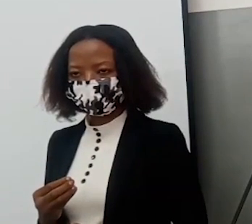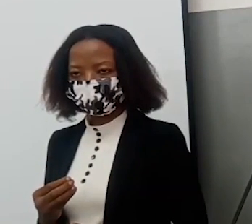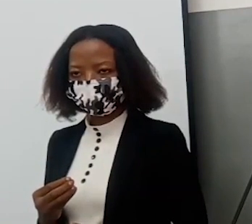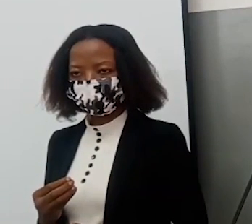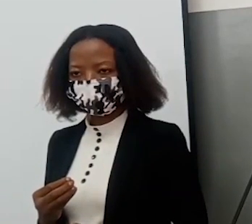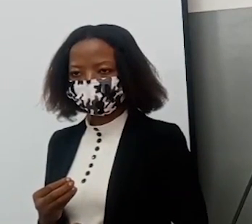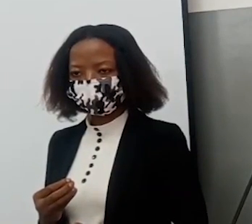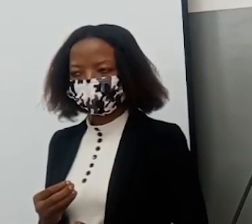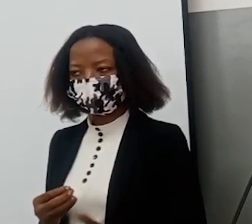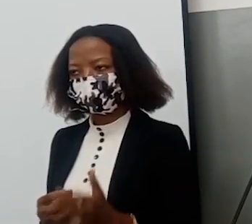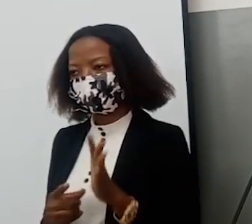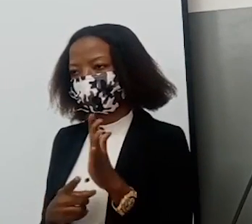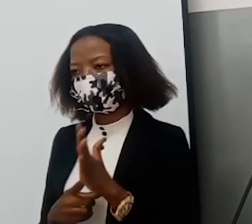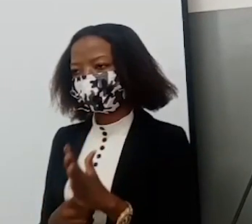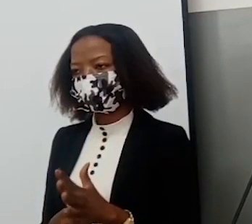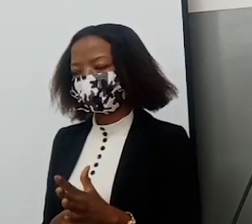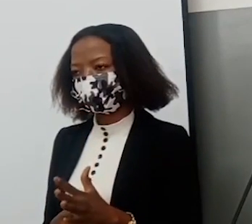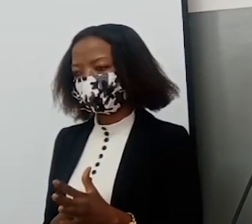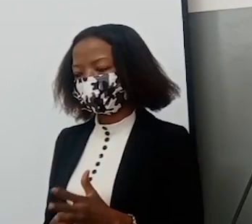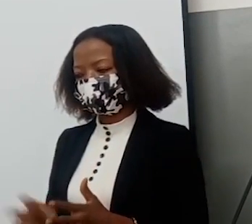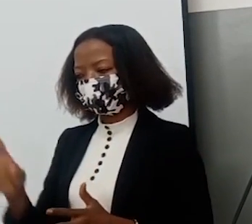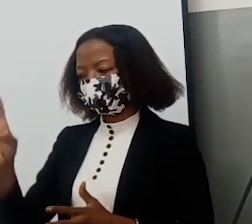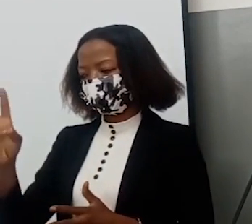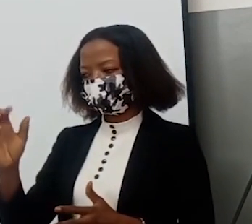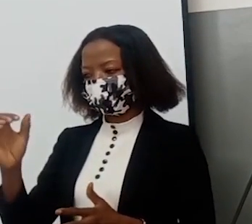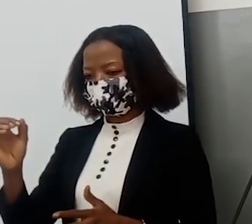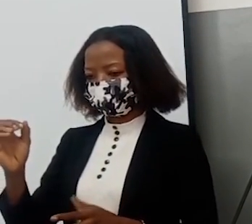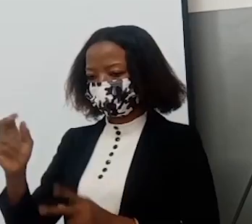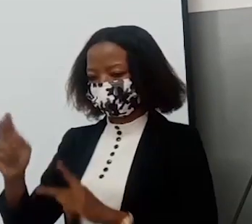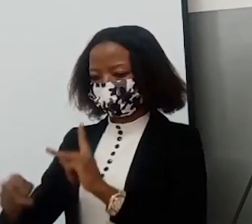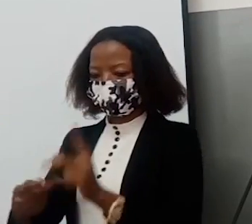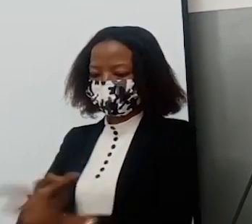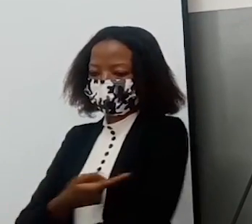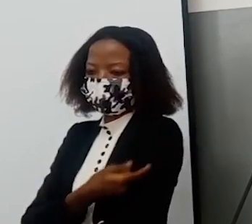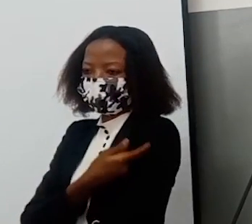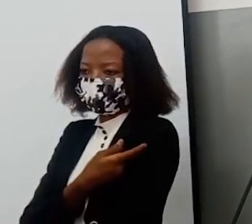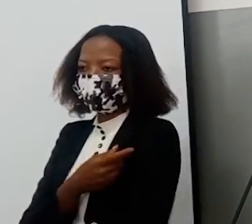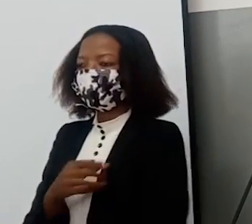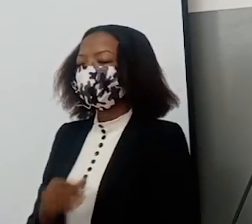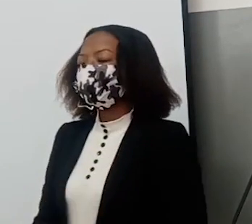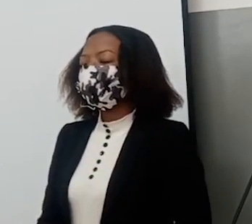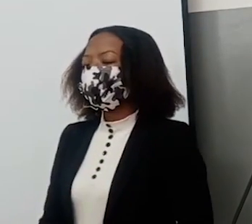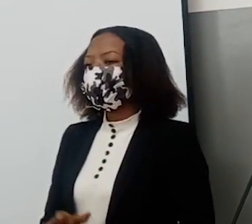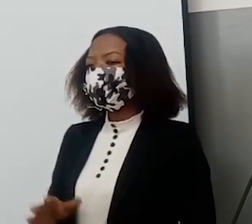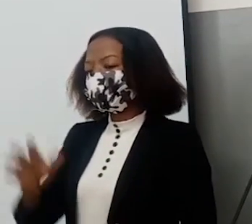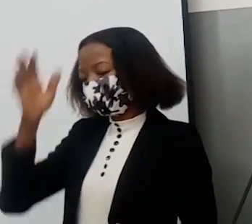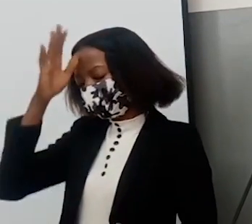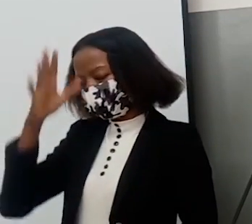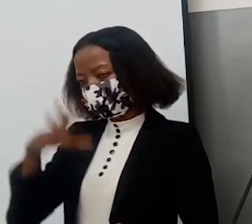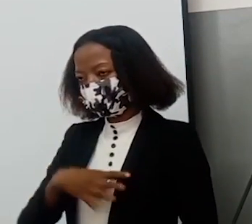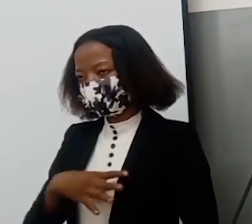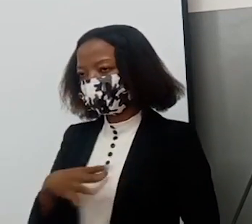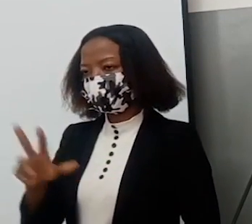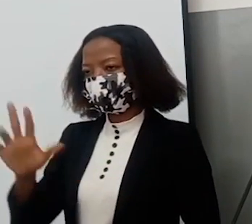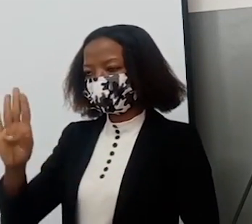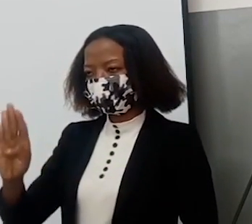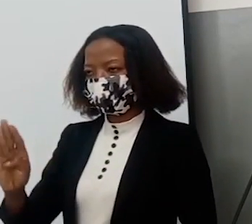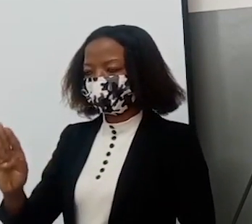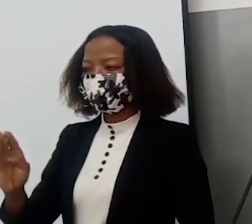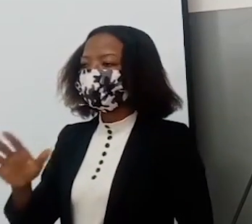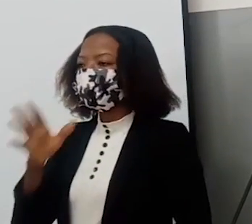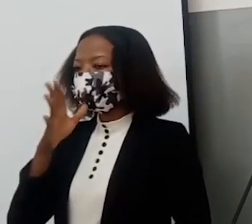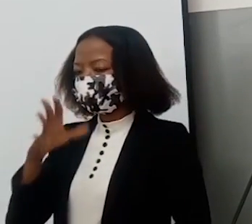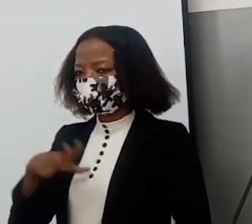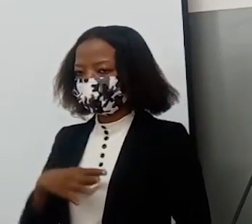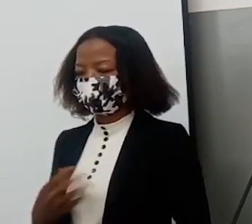this range between 60% of people vaccinated are male, 40% are female, and